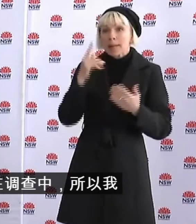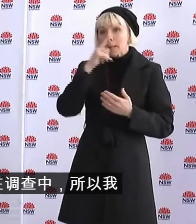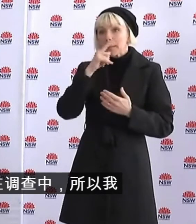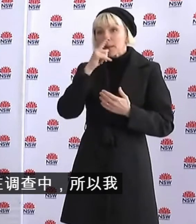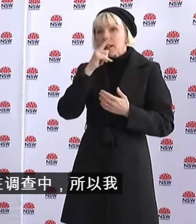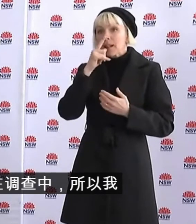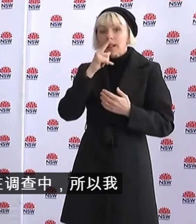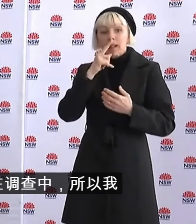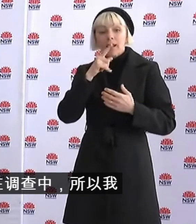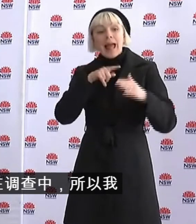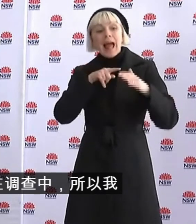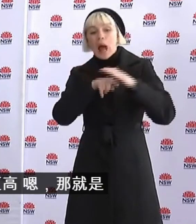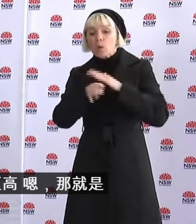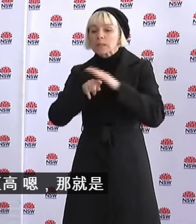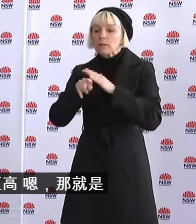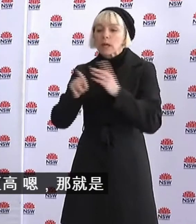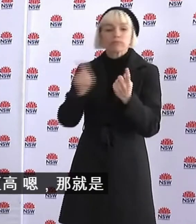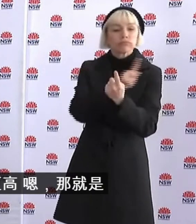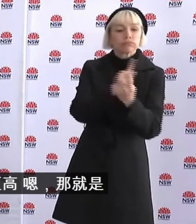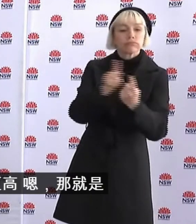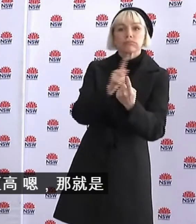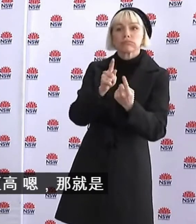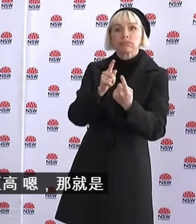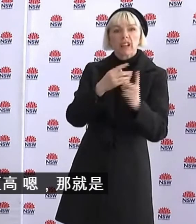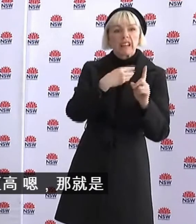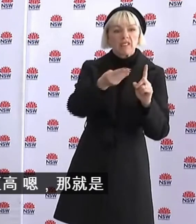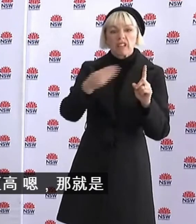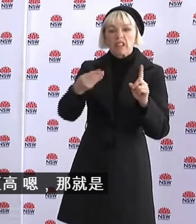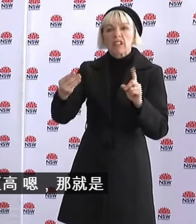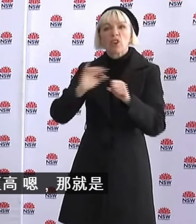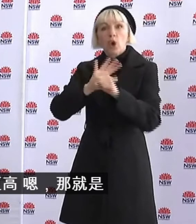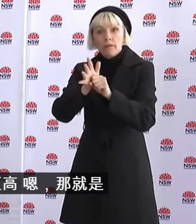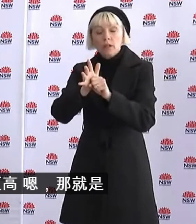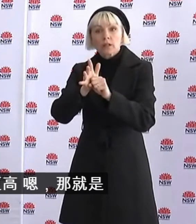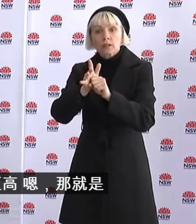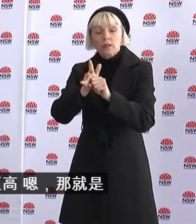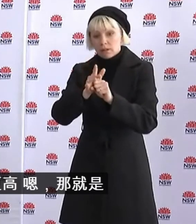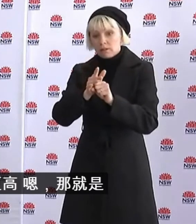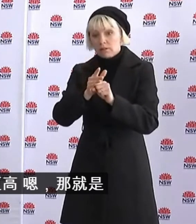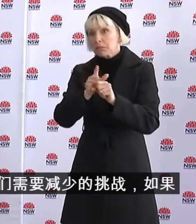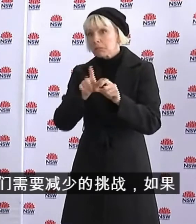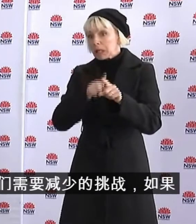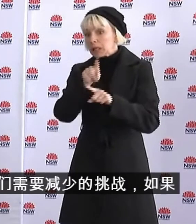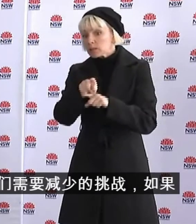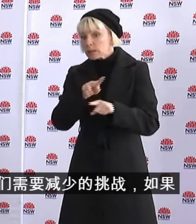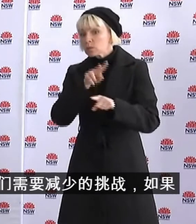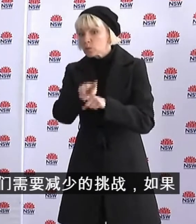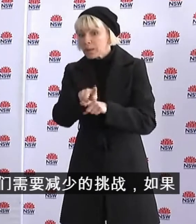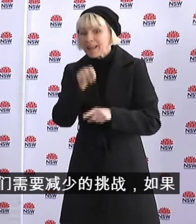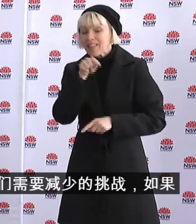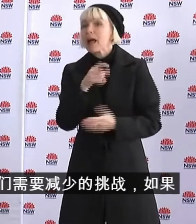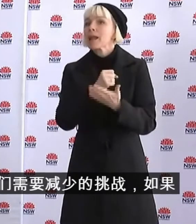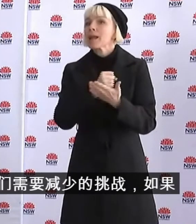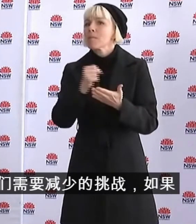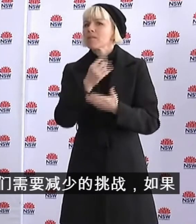cases overnight that are still being investigated. So I always like to say at least that number. It could be higher. And that is the challenge we have. That's what we